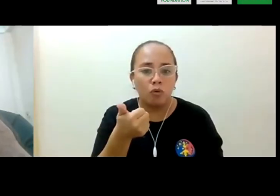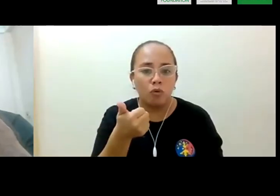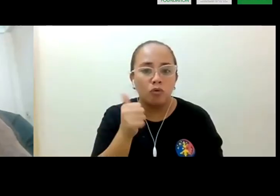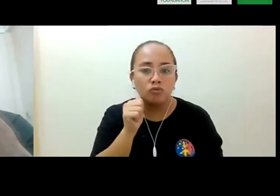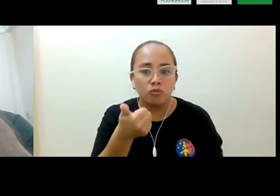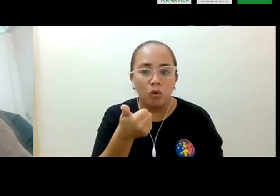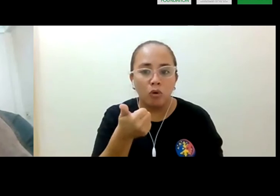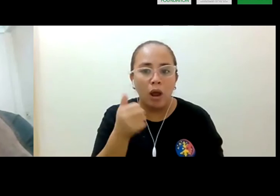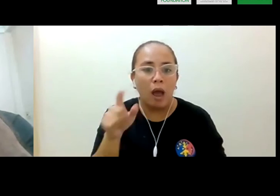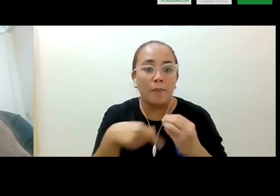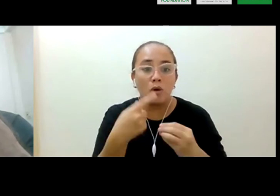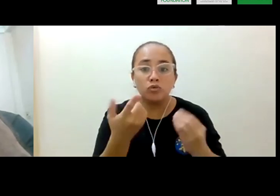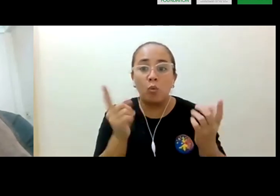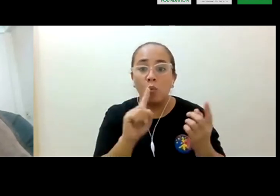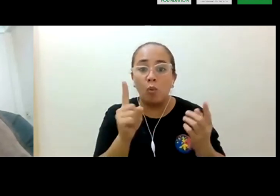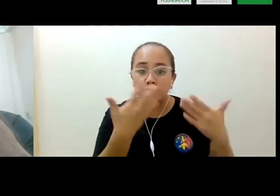today.